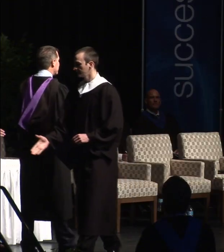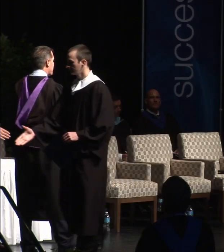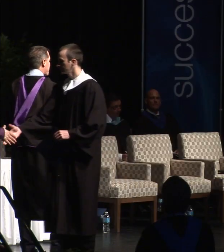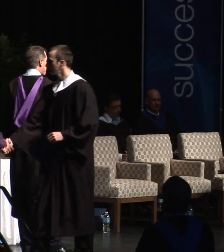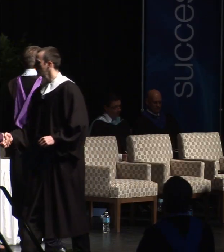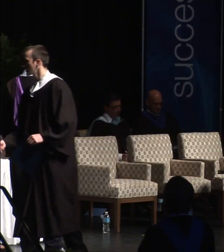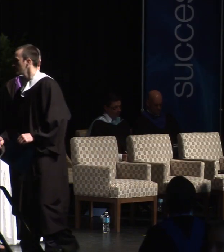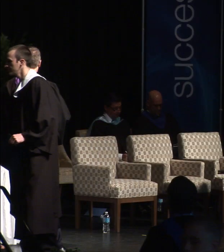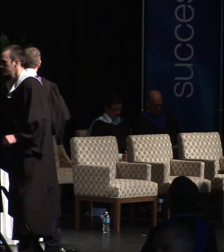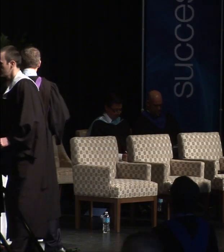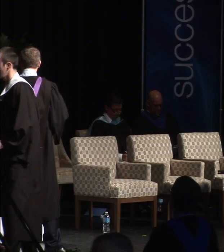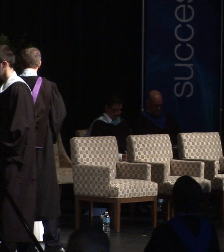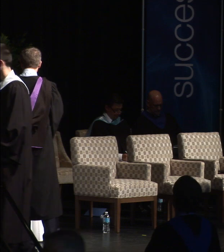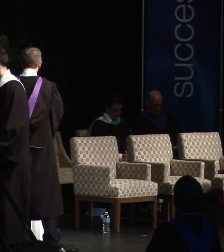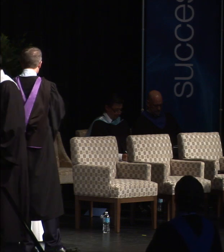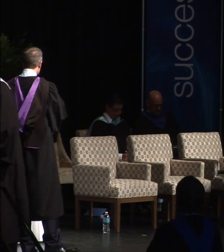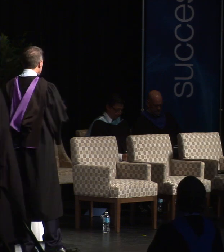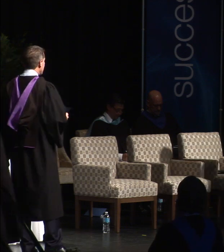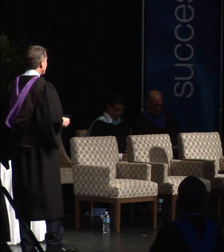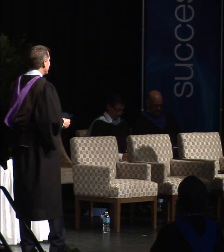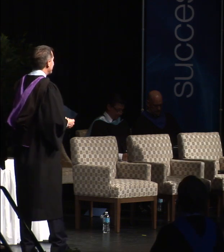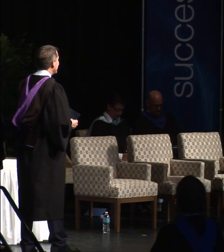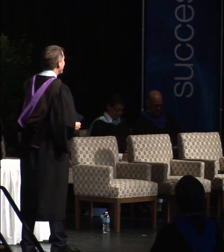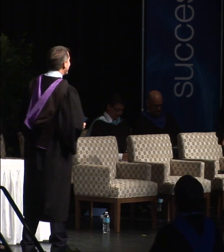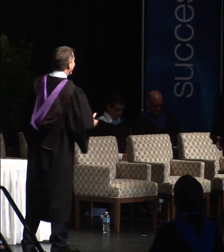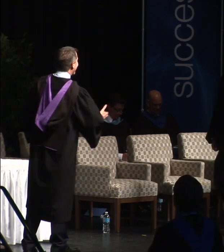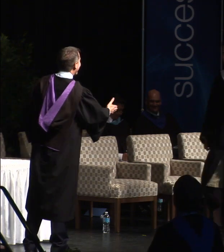Timothy James McCarthy.